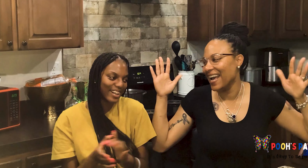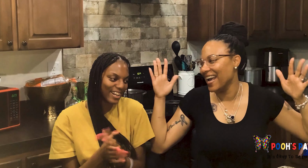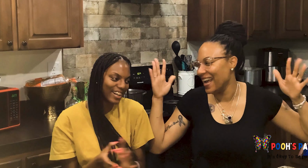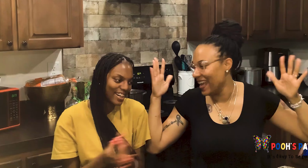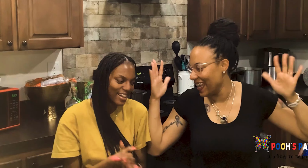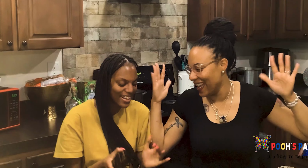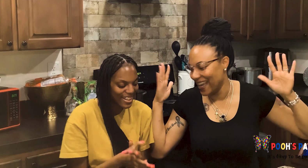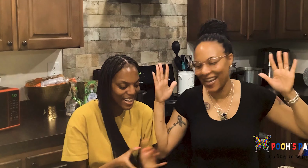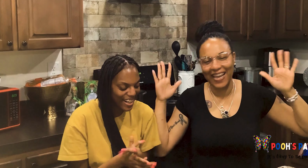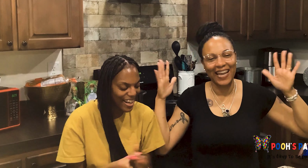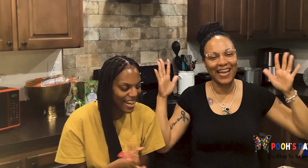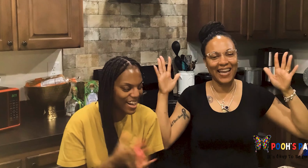Yay!